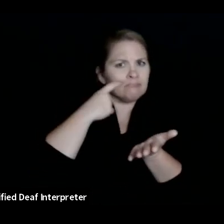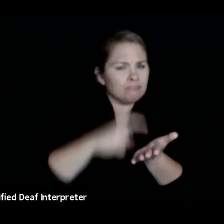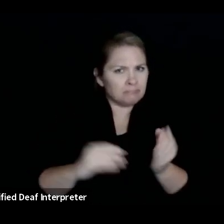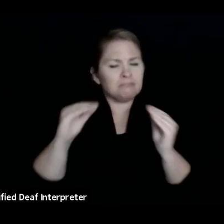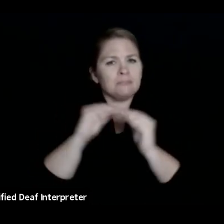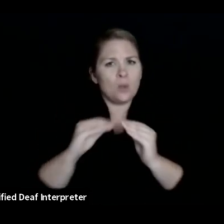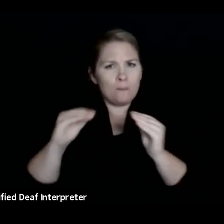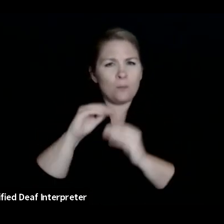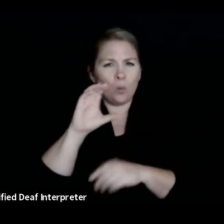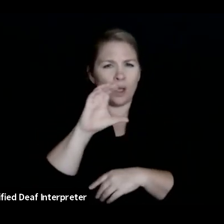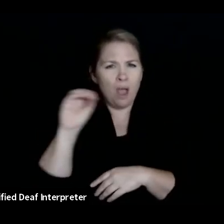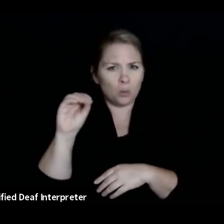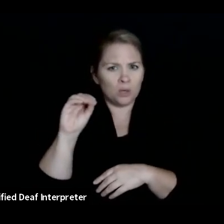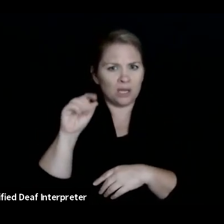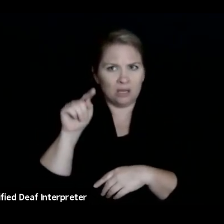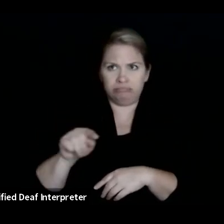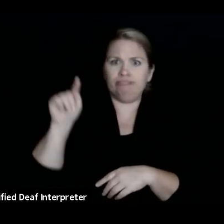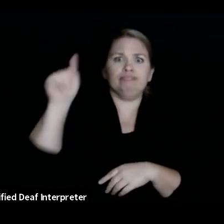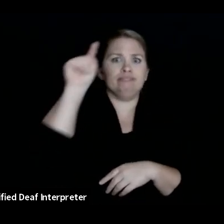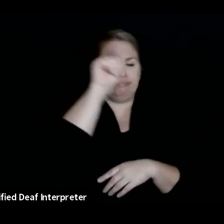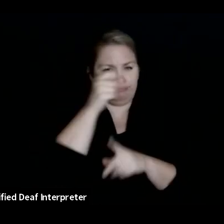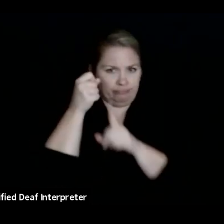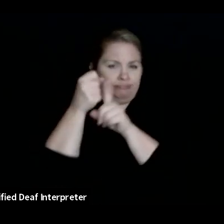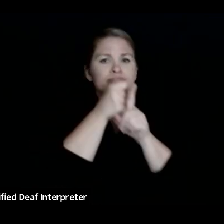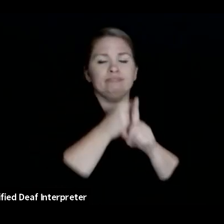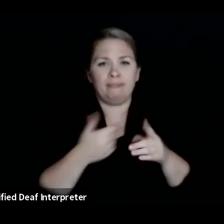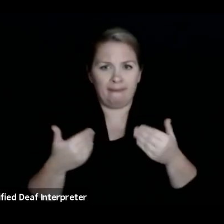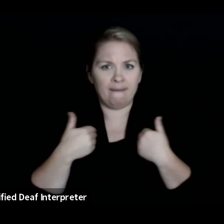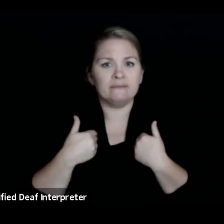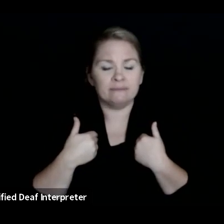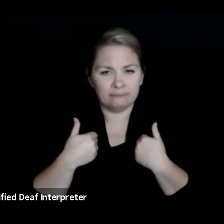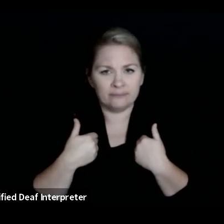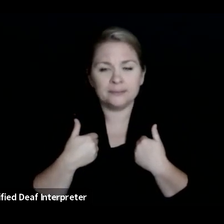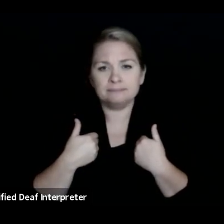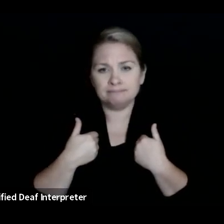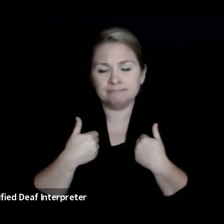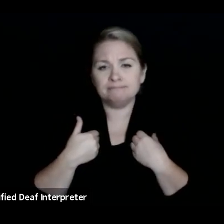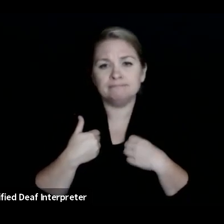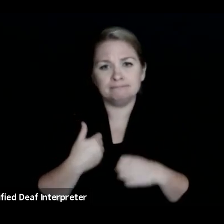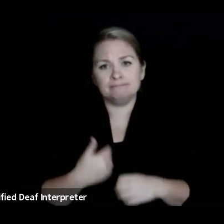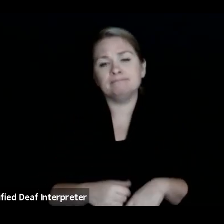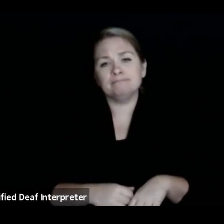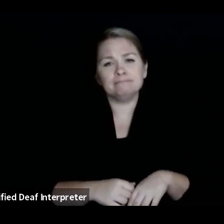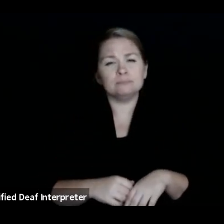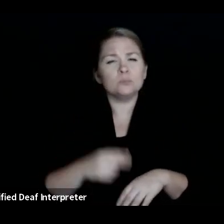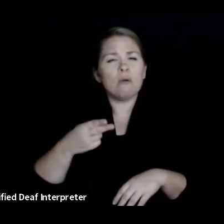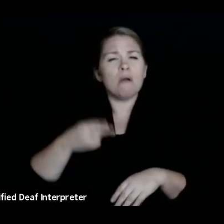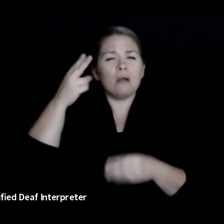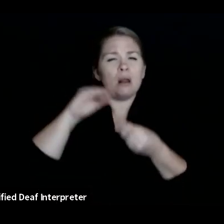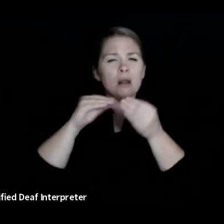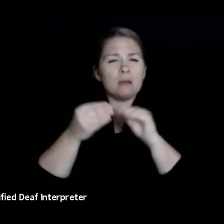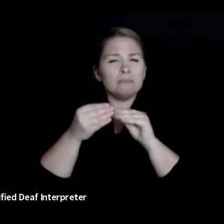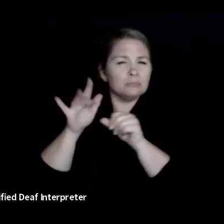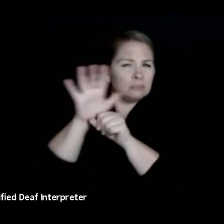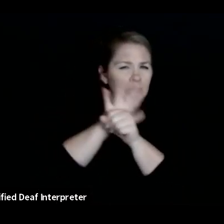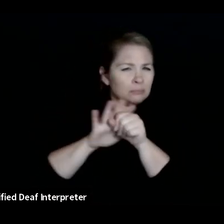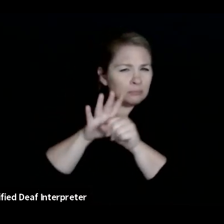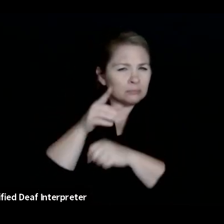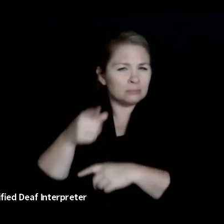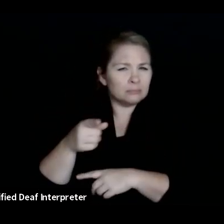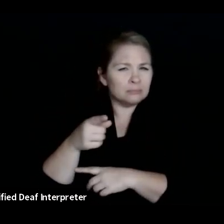counties, are the cases in those areas coming from community spread, or is it coming from people going up there